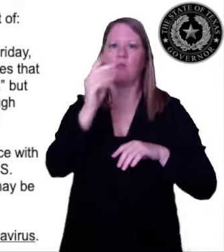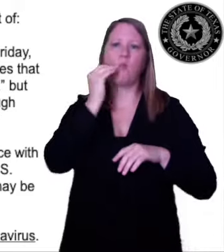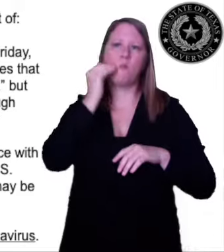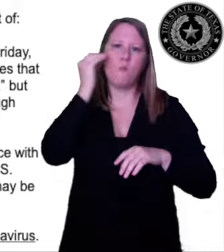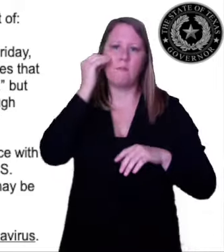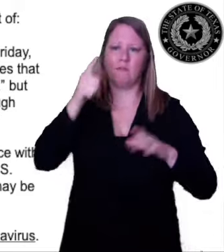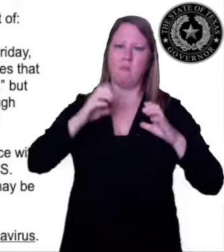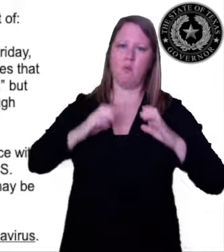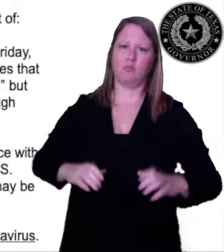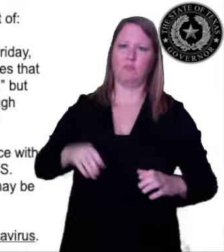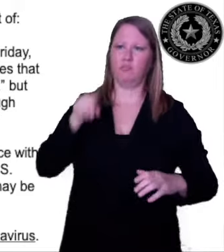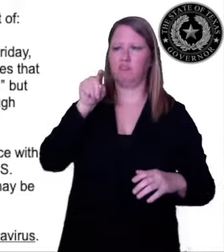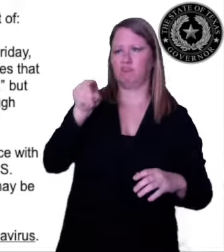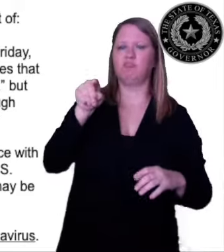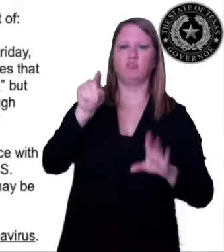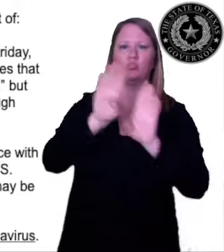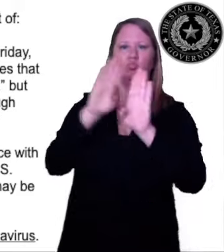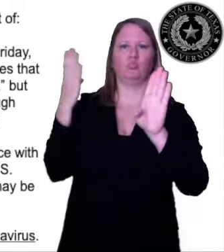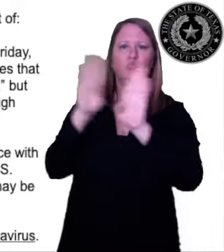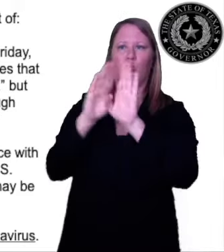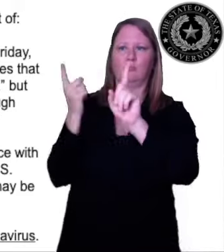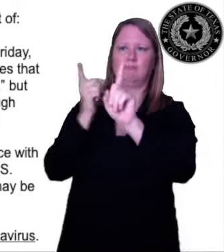be found at